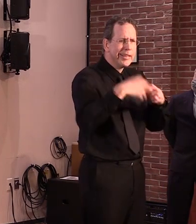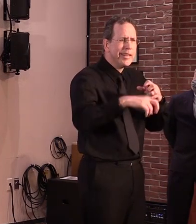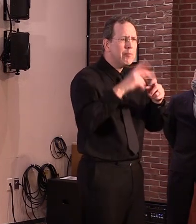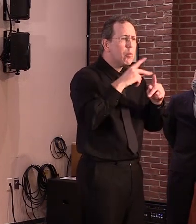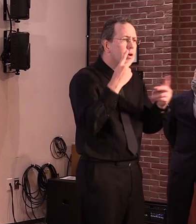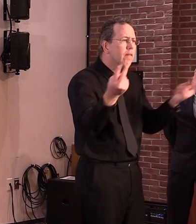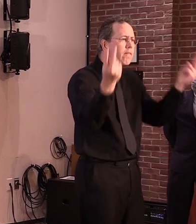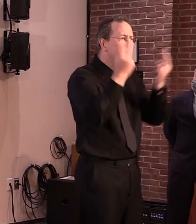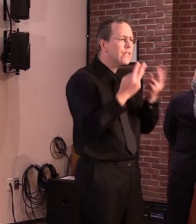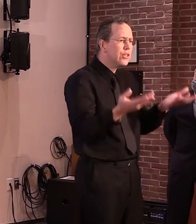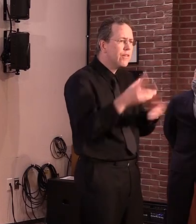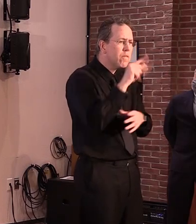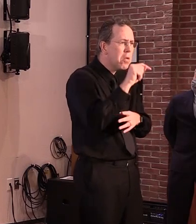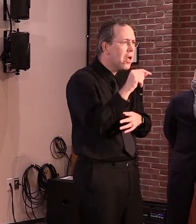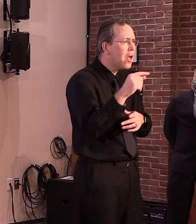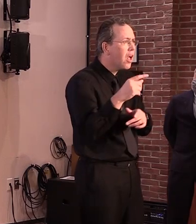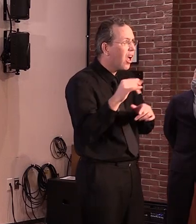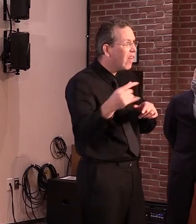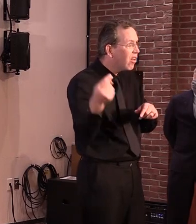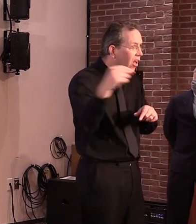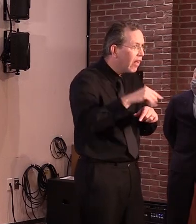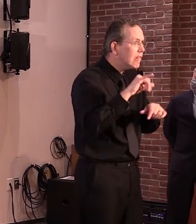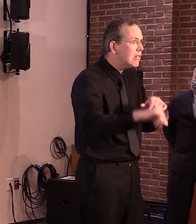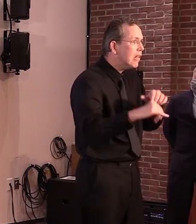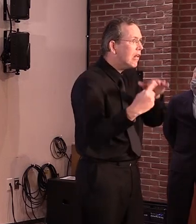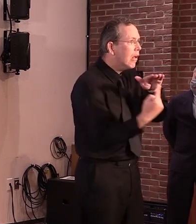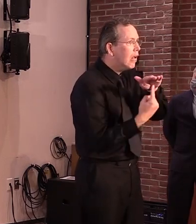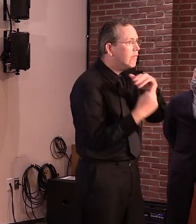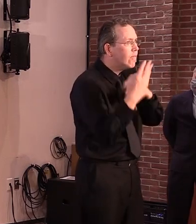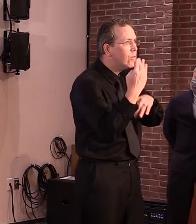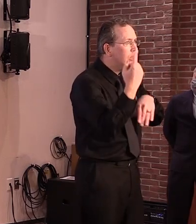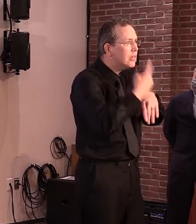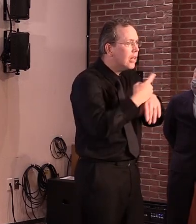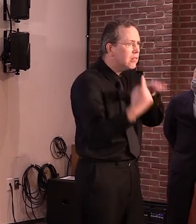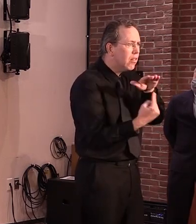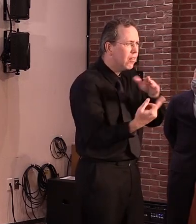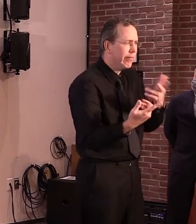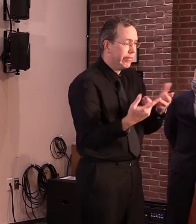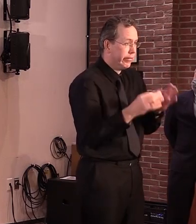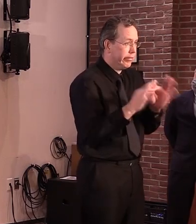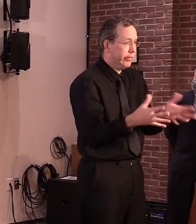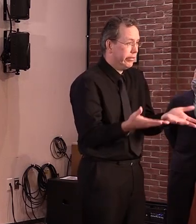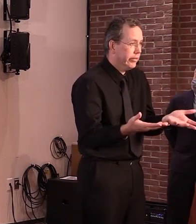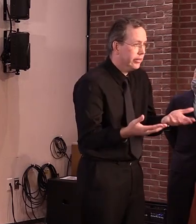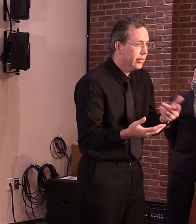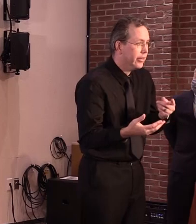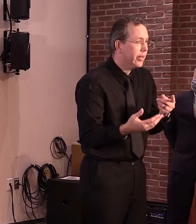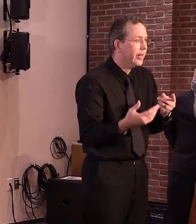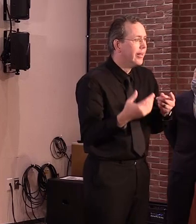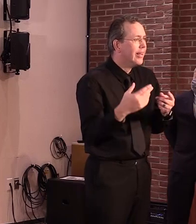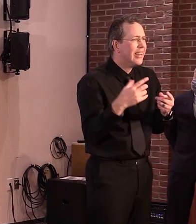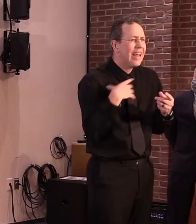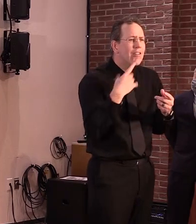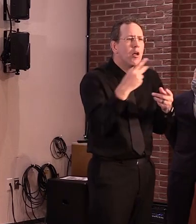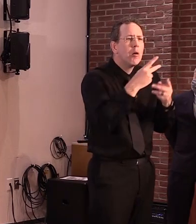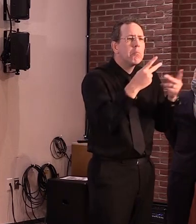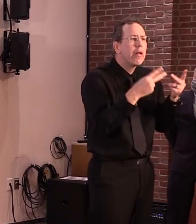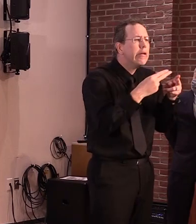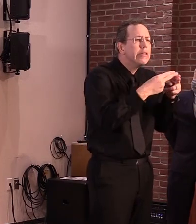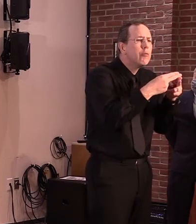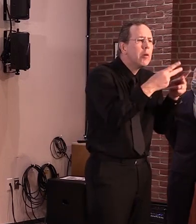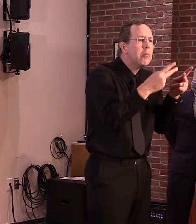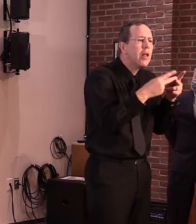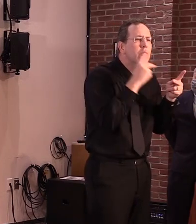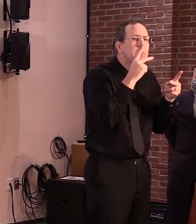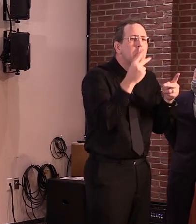where visitors could go through that 14-day quarantine process prior to checking to a